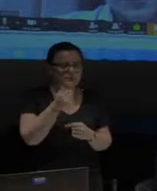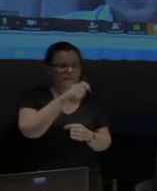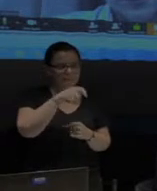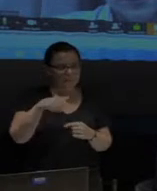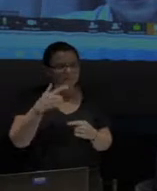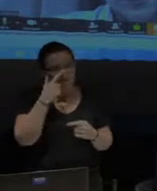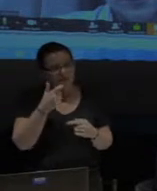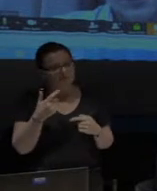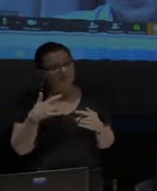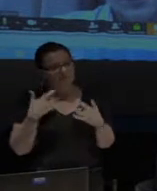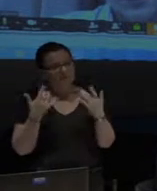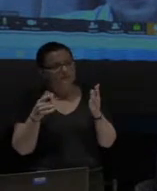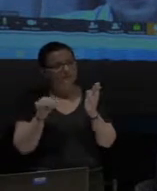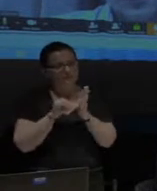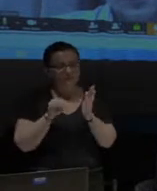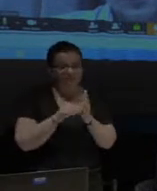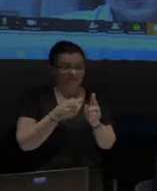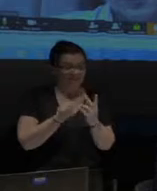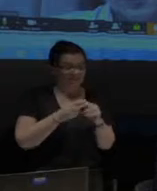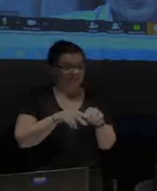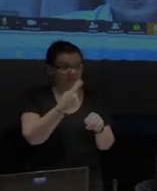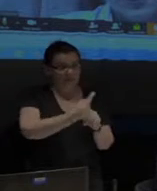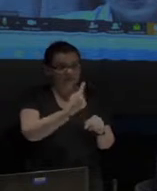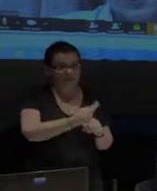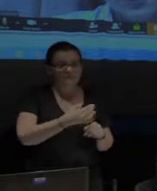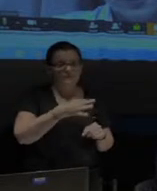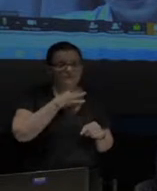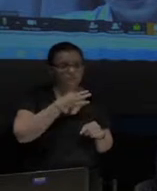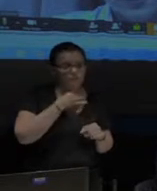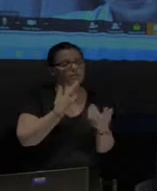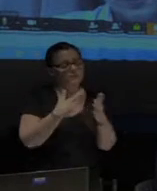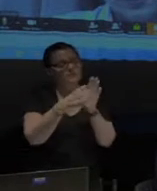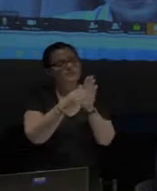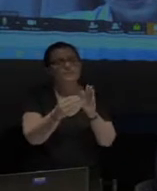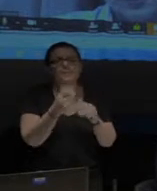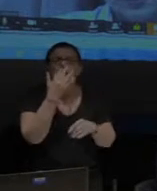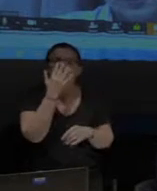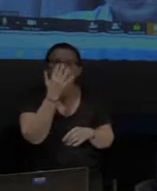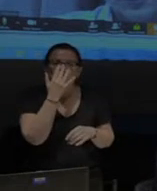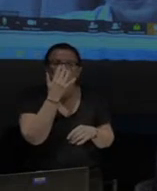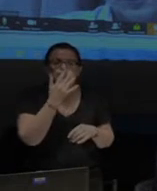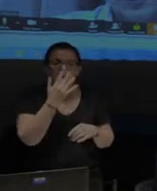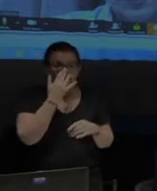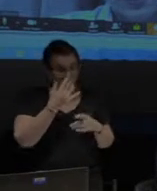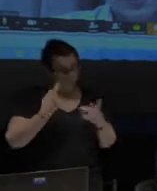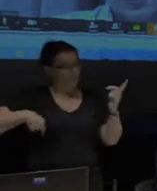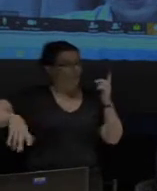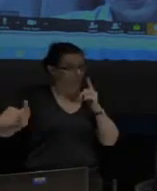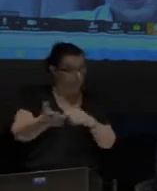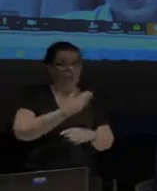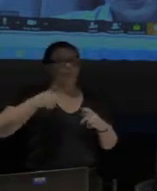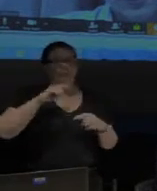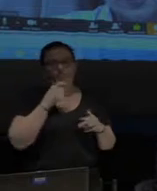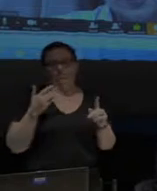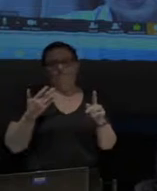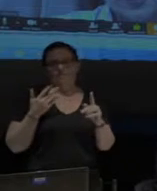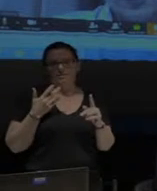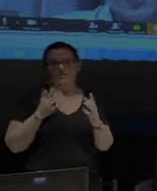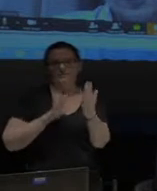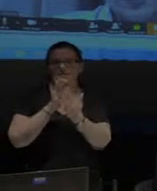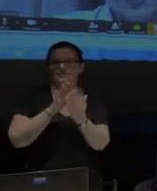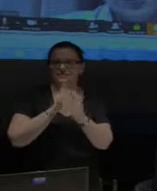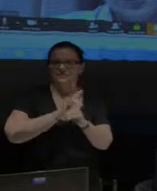time, but certainly if they're in any vulnerable state, so maybe age is a classic one, because at least that's something we all hopefully face as